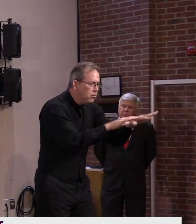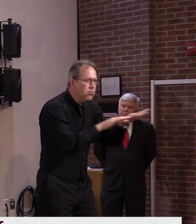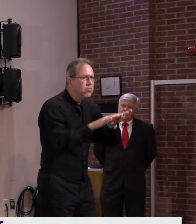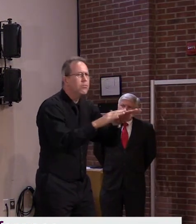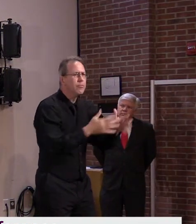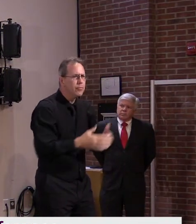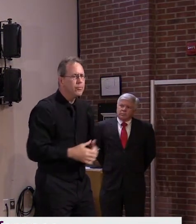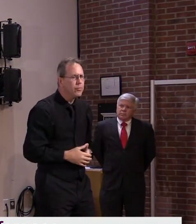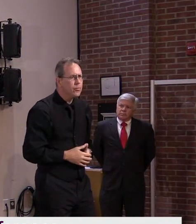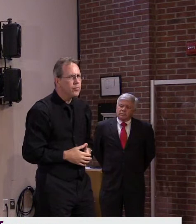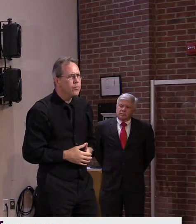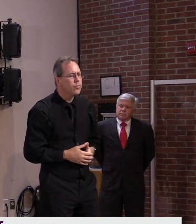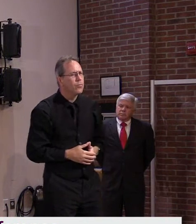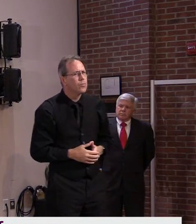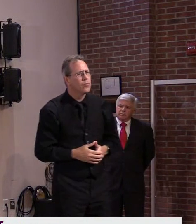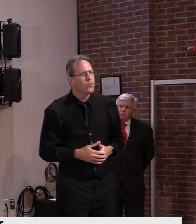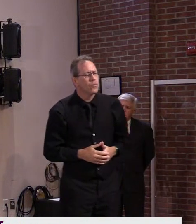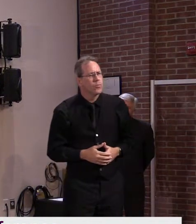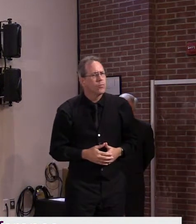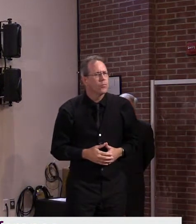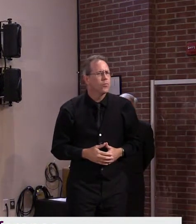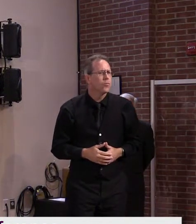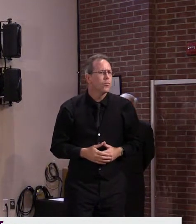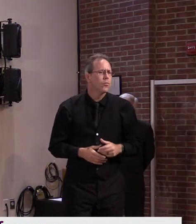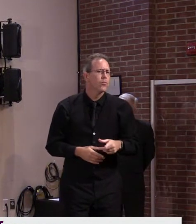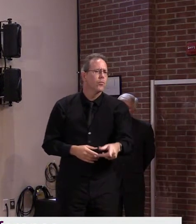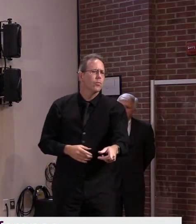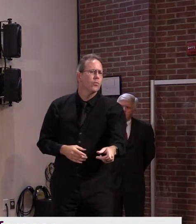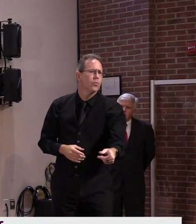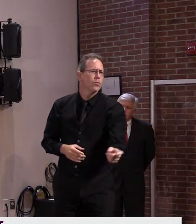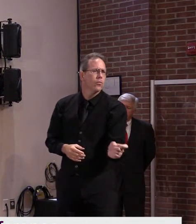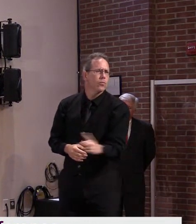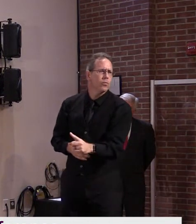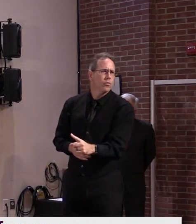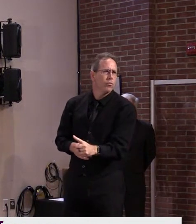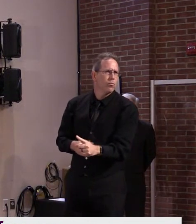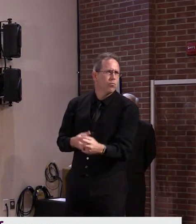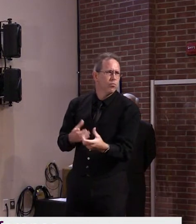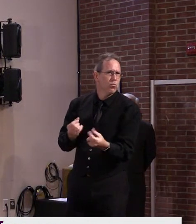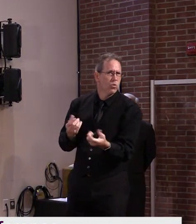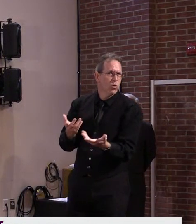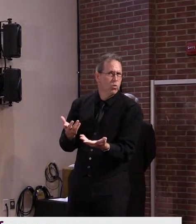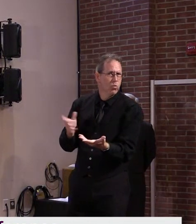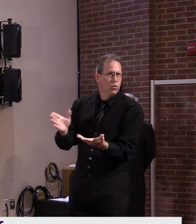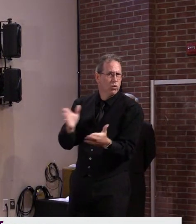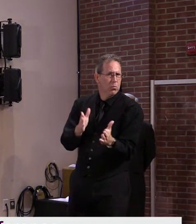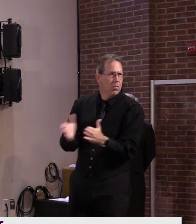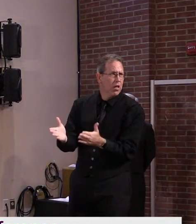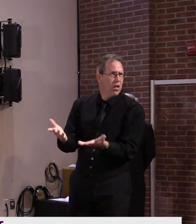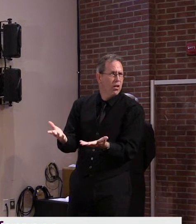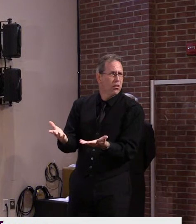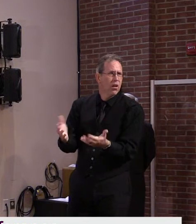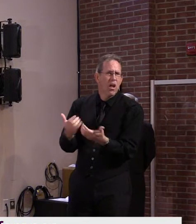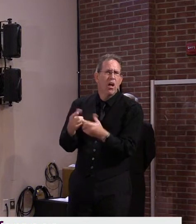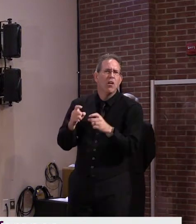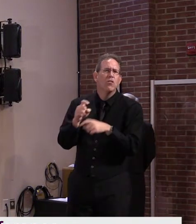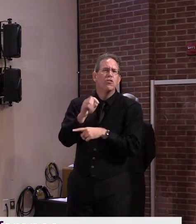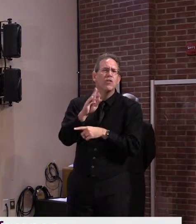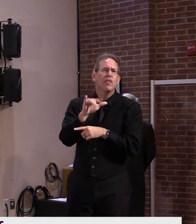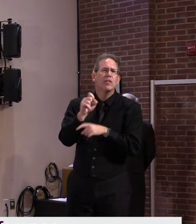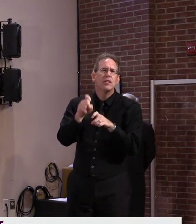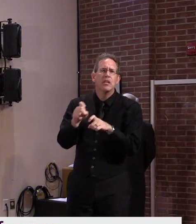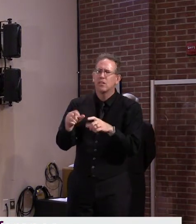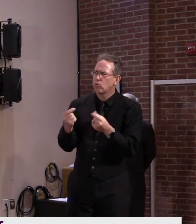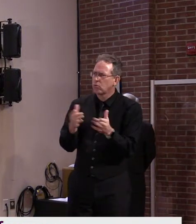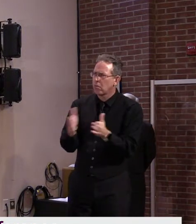that. So what is the plan for surveillance testing going forward? Yeah, we see it as a